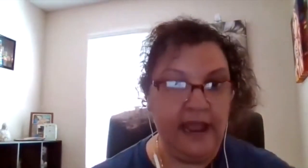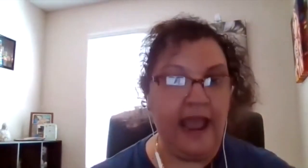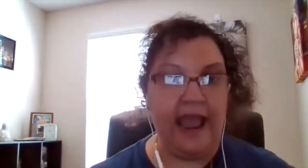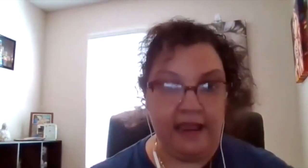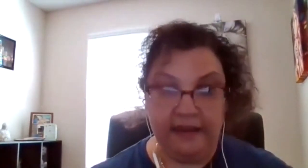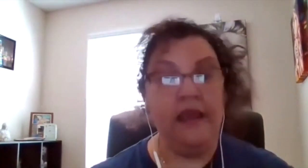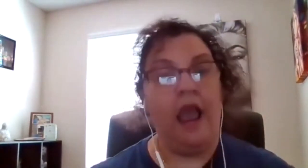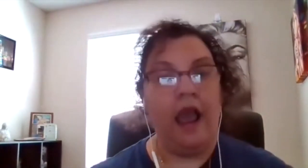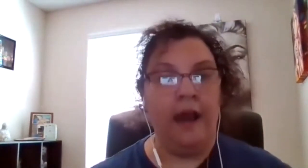Yes.